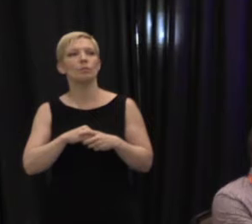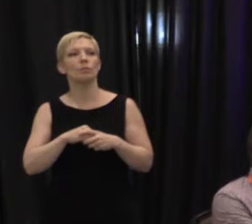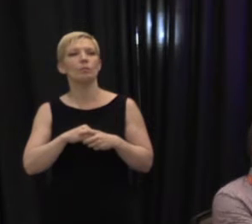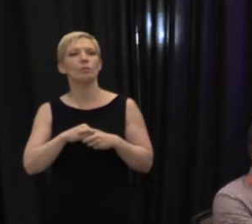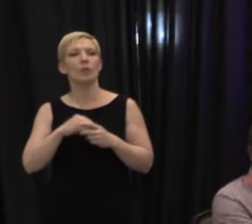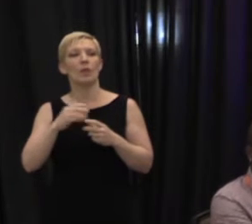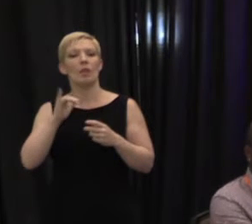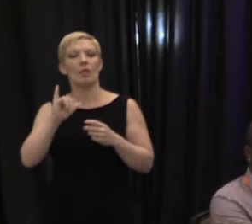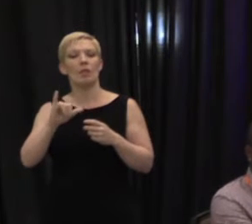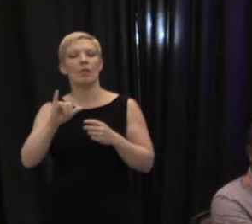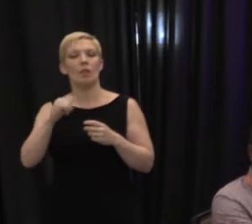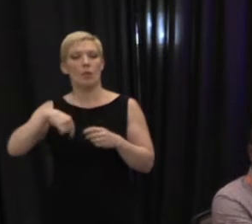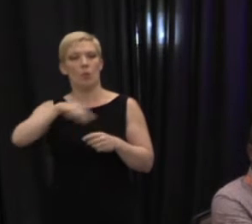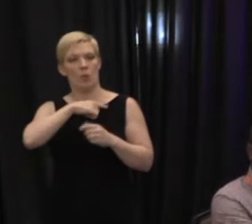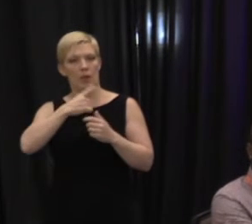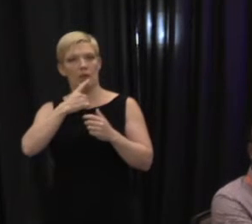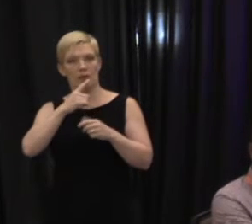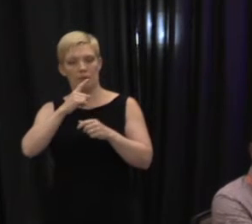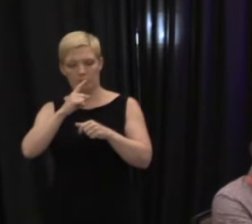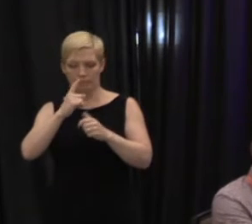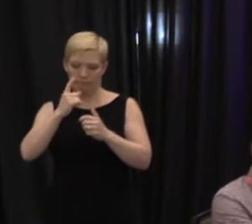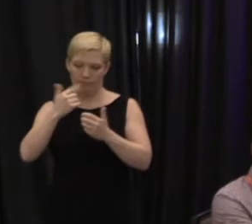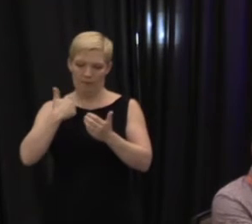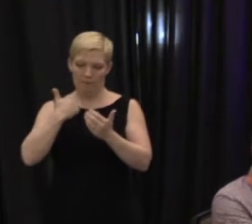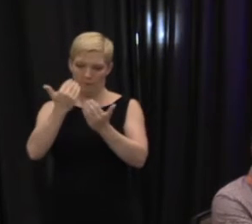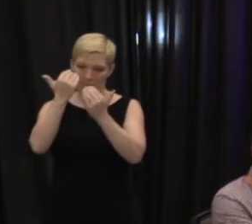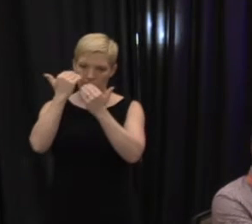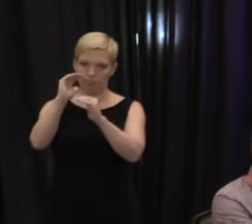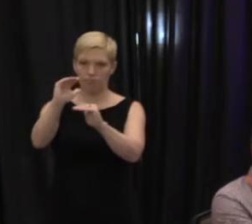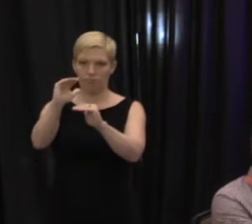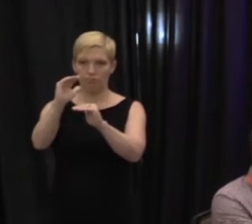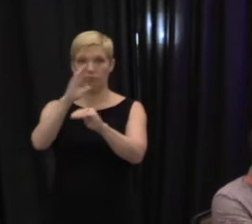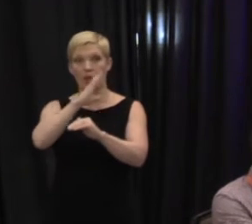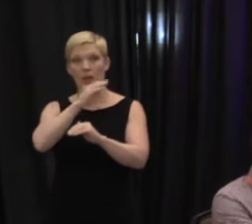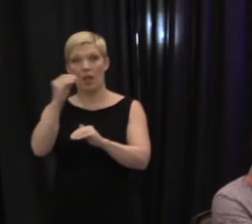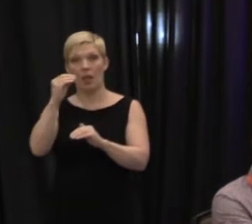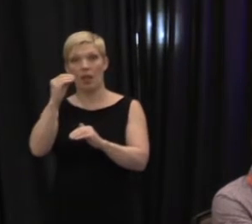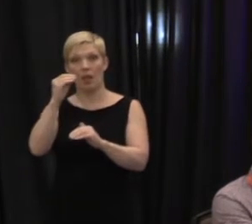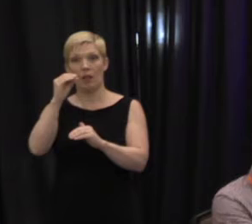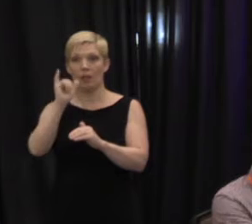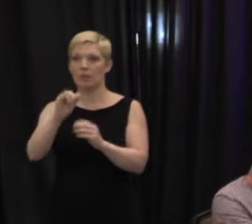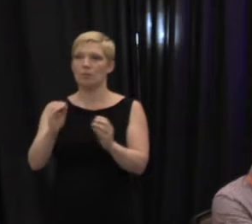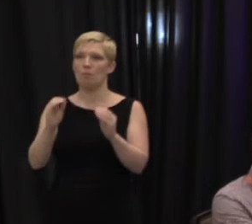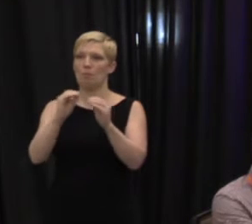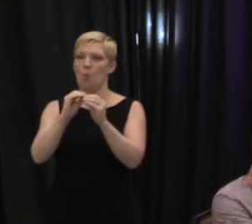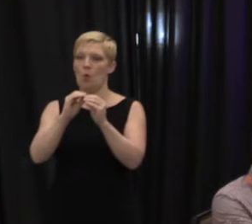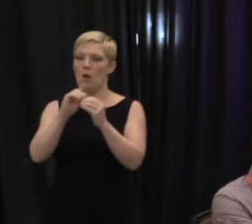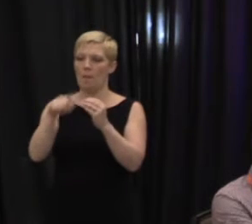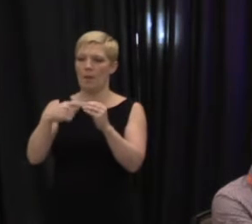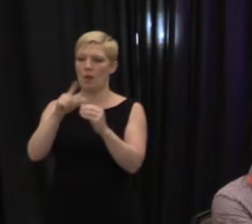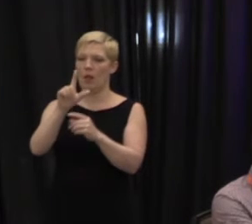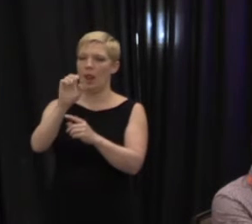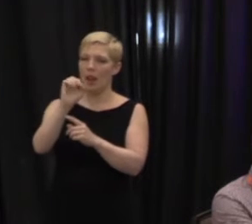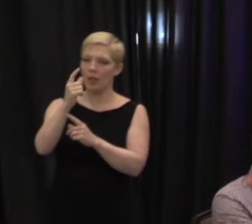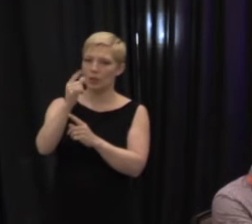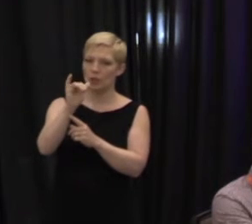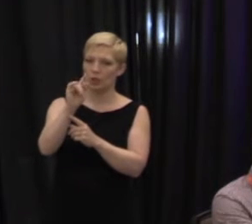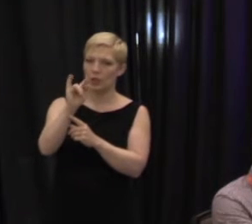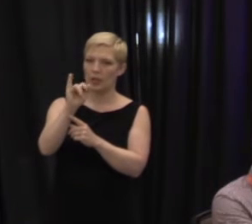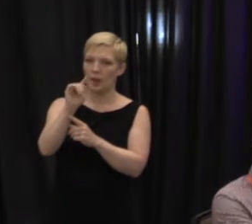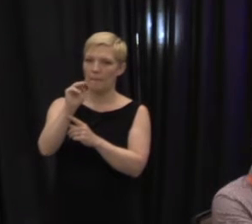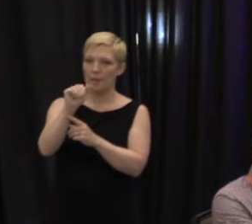of the notions of the parameters of the First Amendment. This is much more of a legitimacy question. But I don't